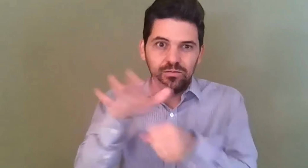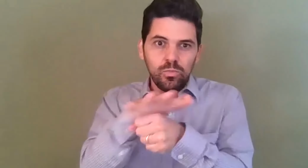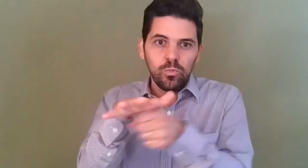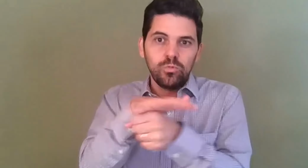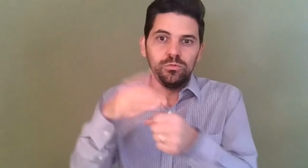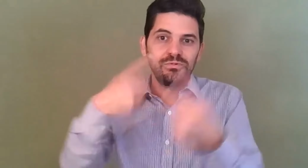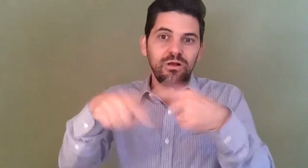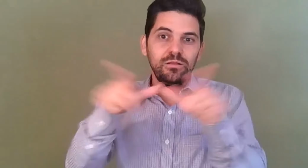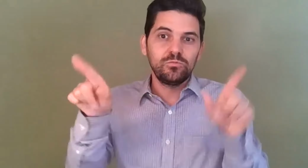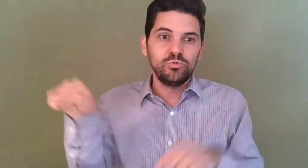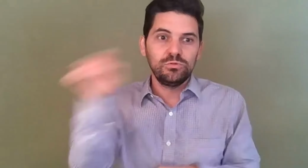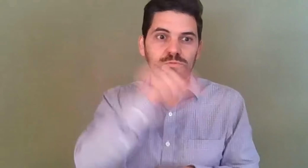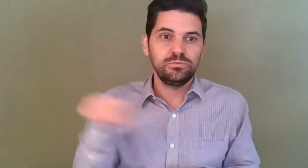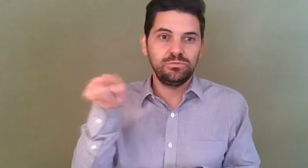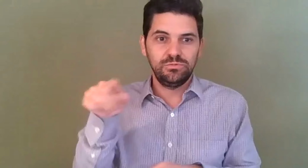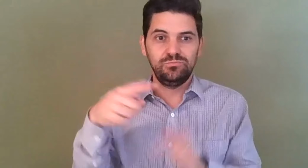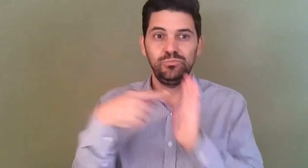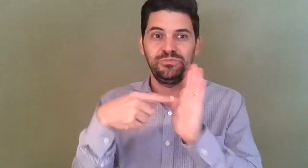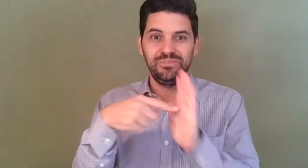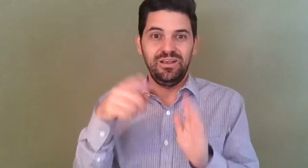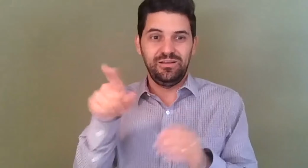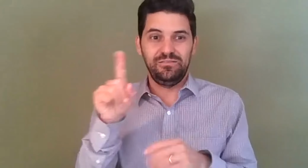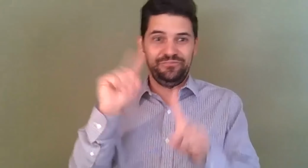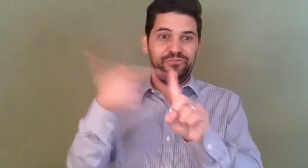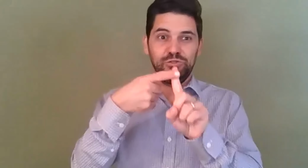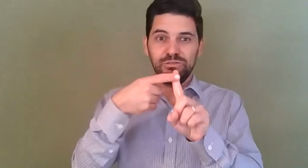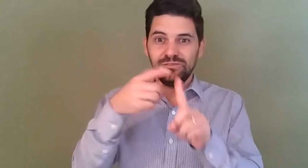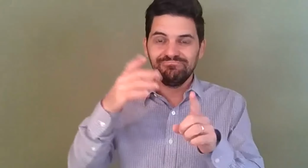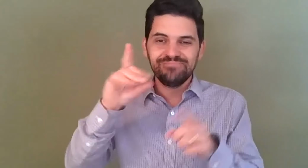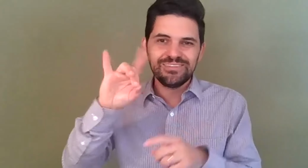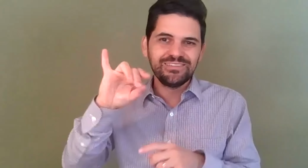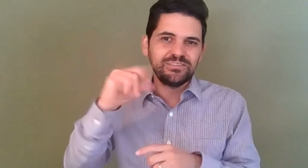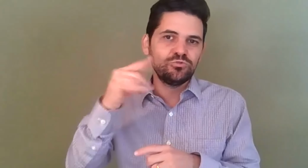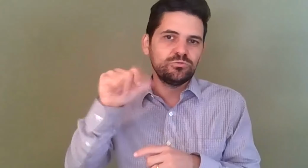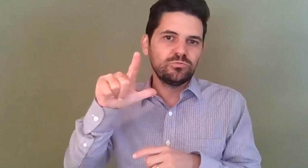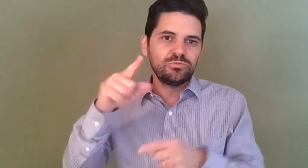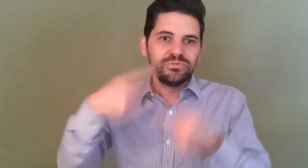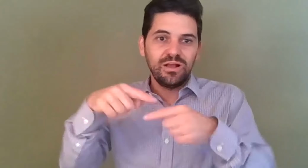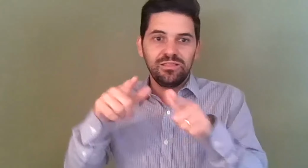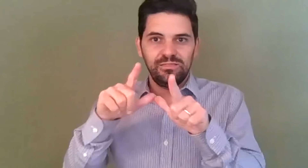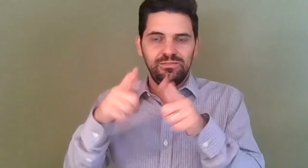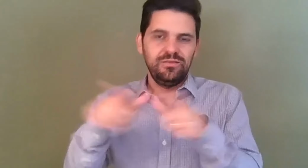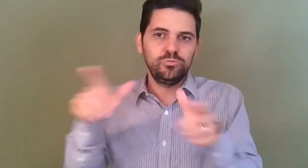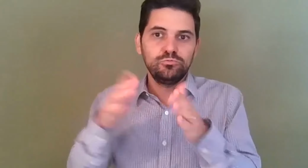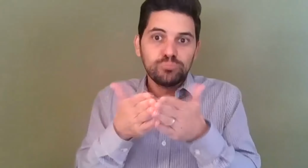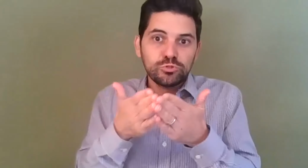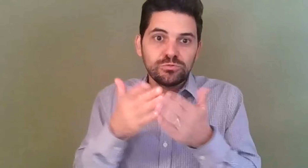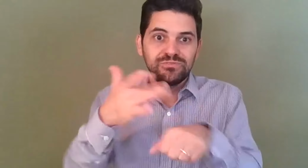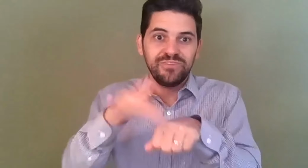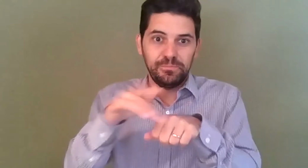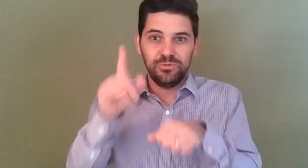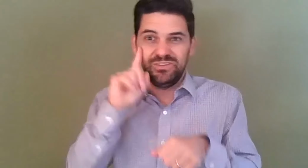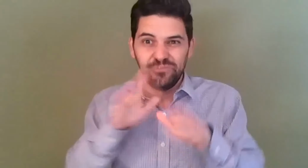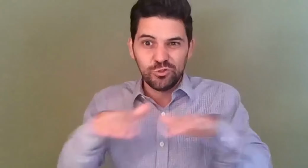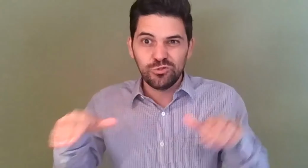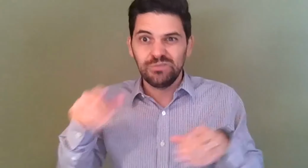books, just the 20% were local sign language users, and they were produced in